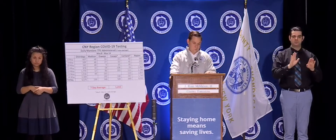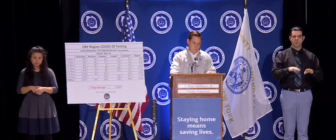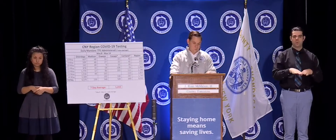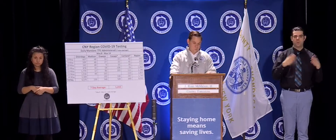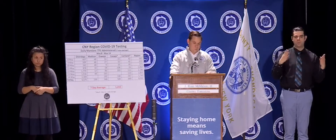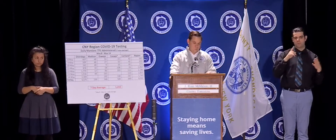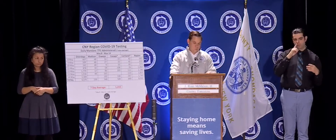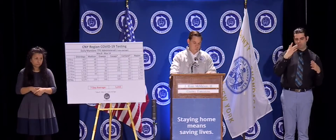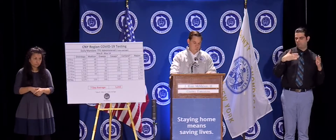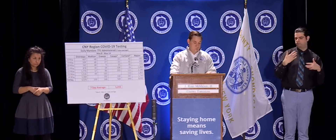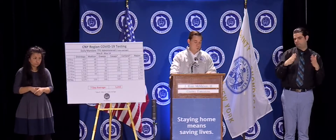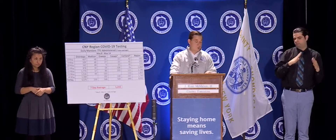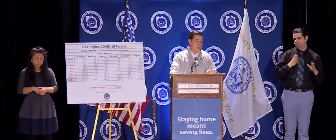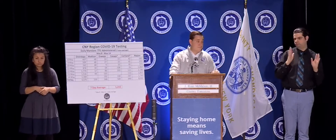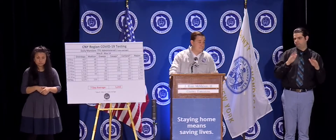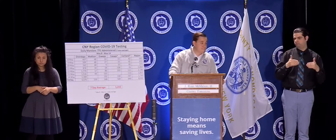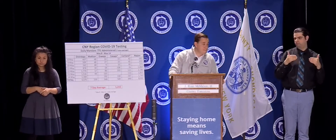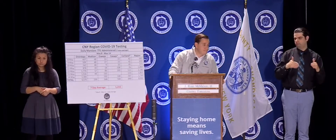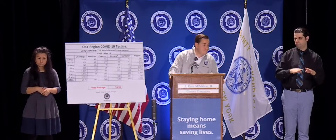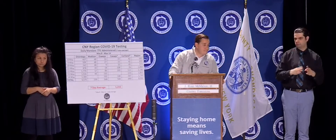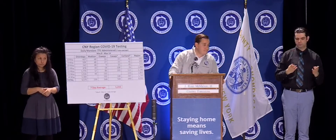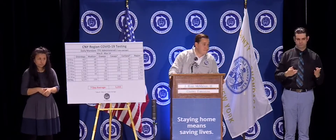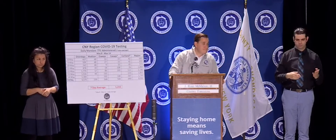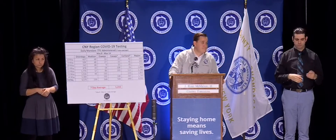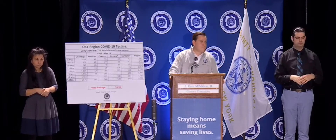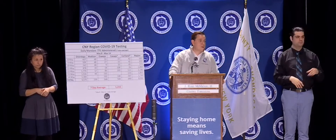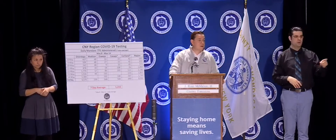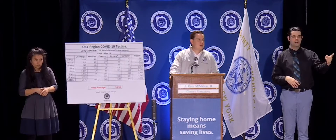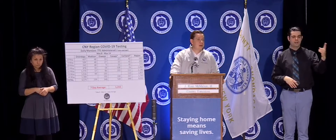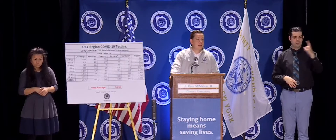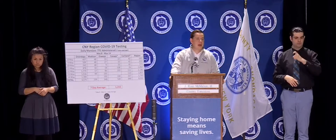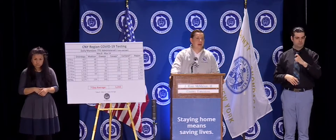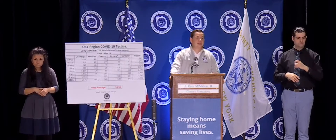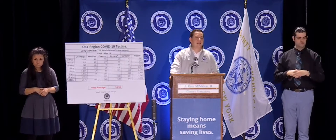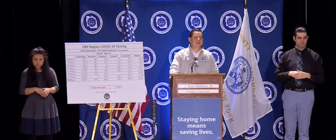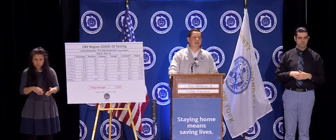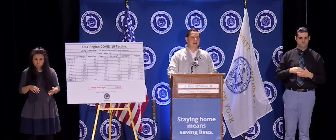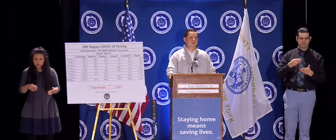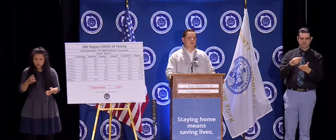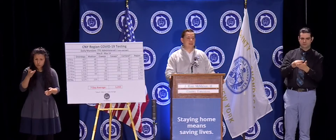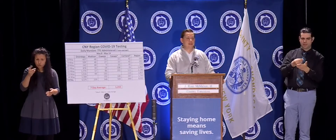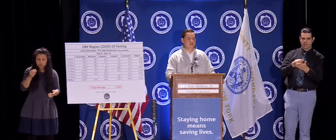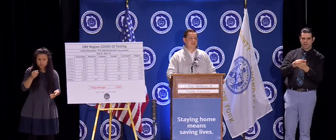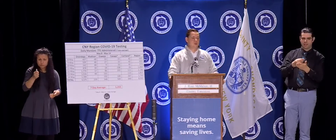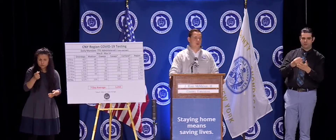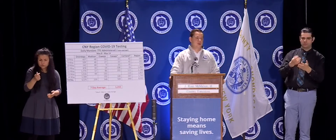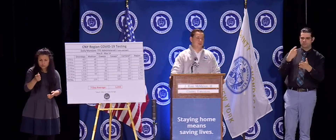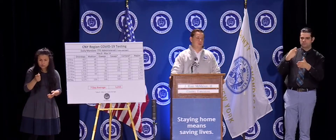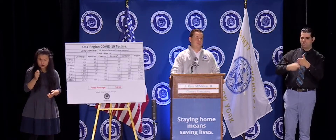dollar amount are you looking at? What was that? What kind of dollar amount are you looking at? I think it's going to have to be